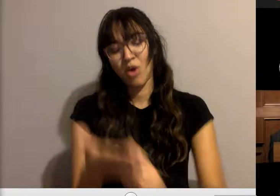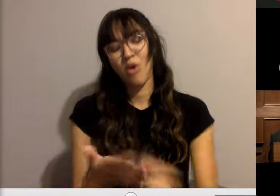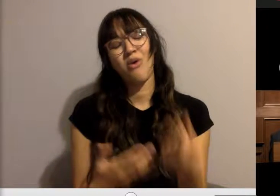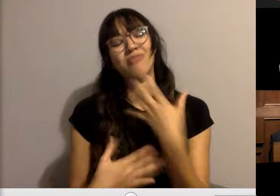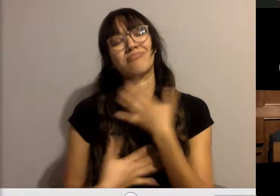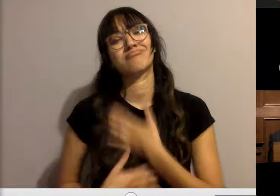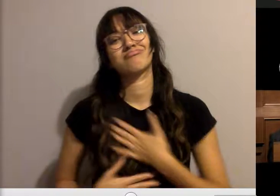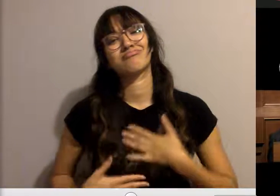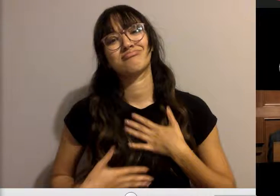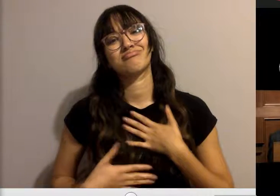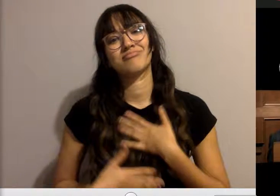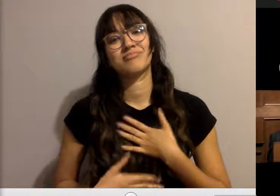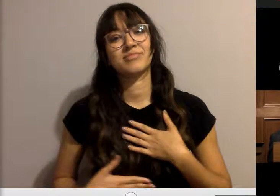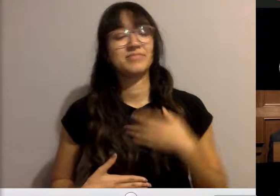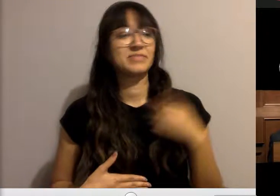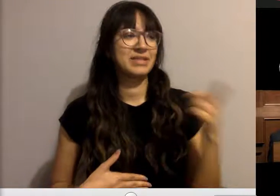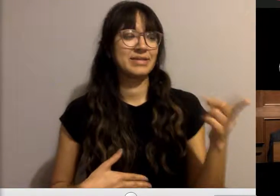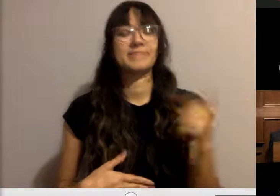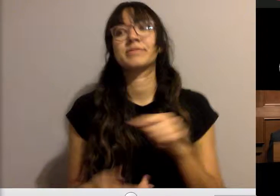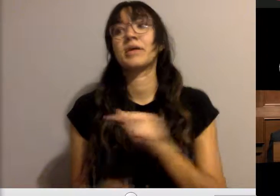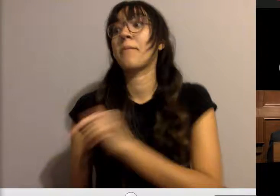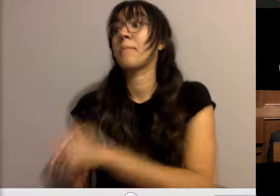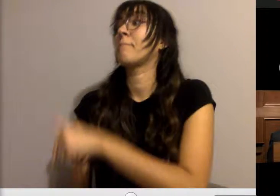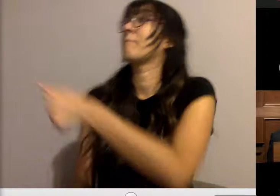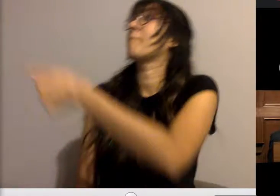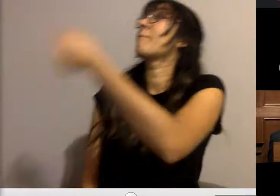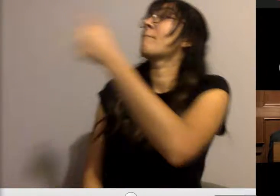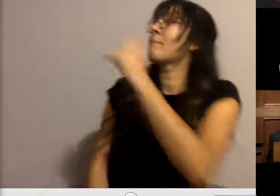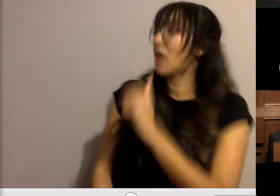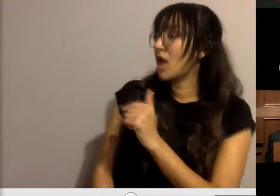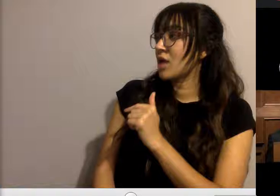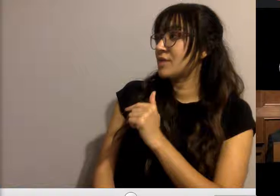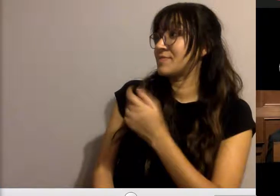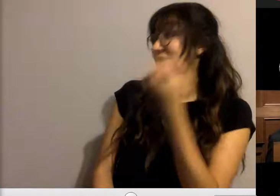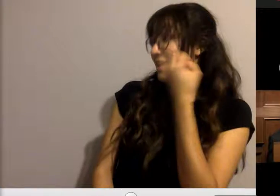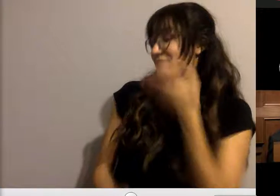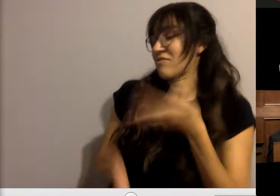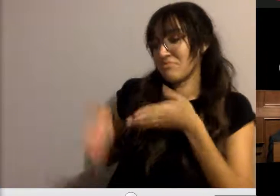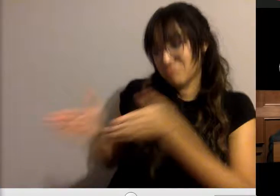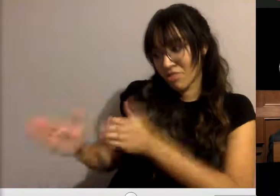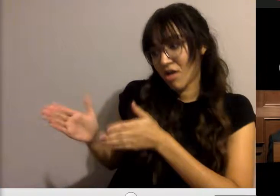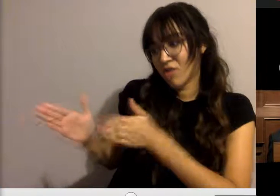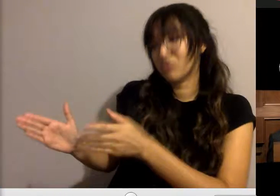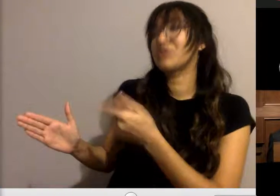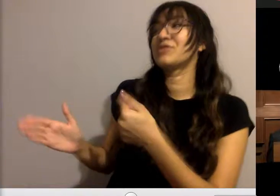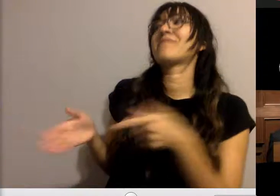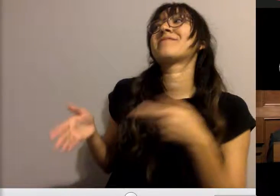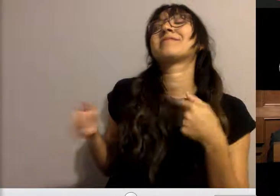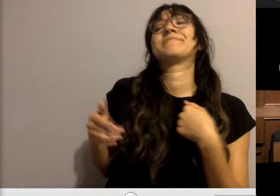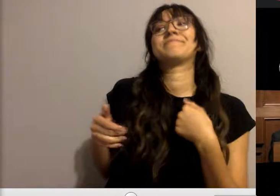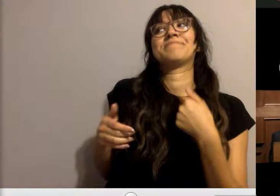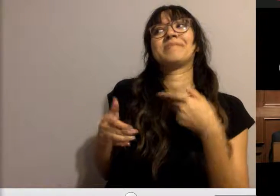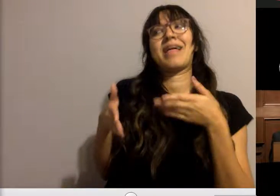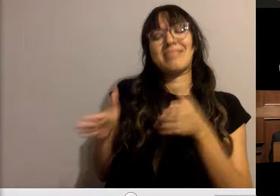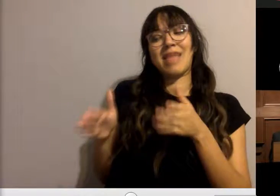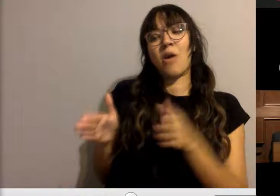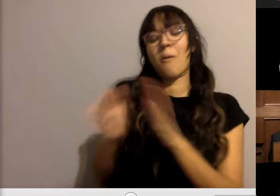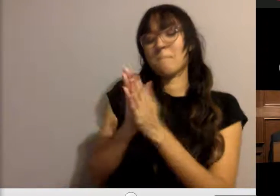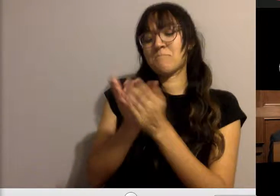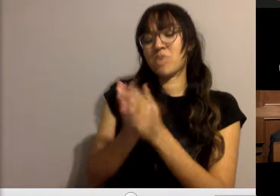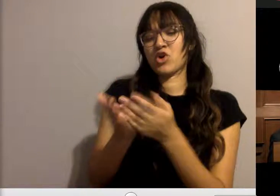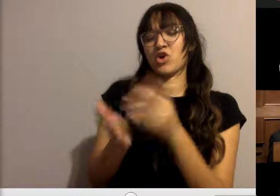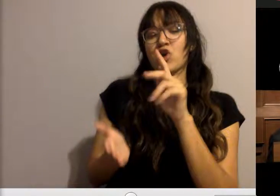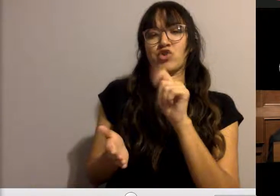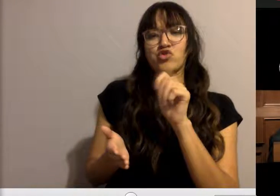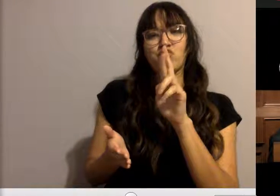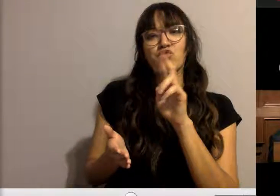though, if I let you write about what you want, you have to let me do a book trailer. And I said, what's a book trailer? And he says,